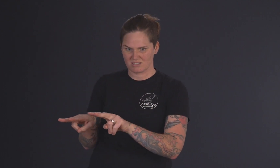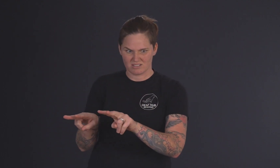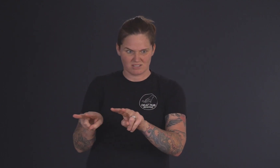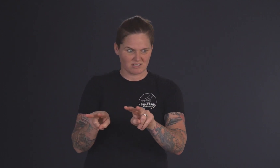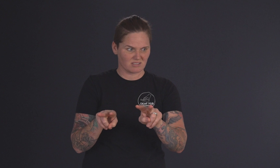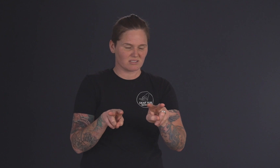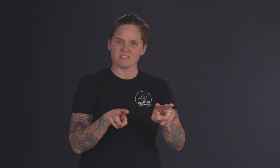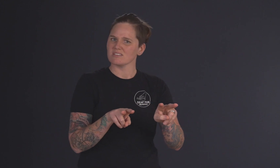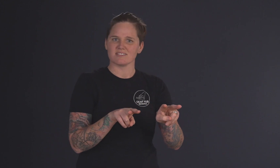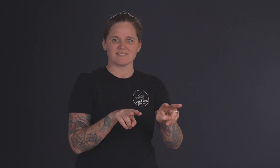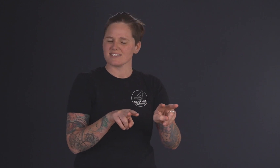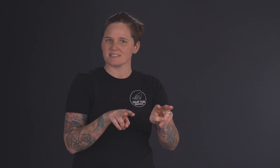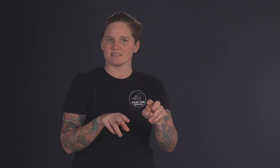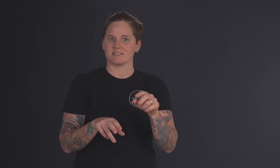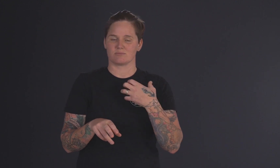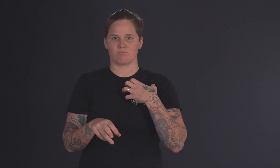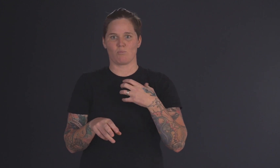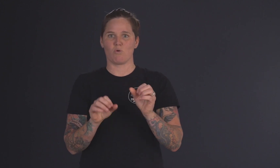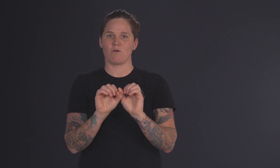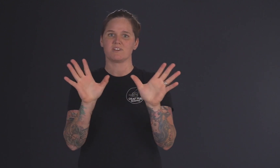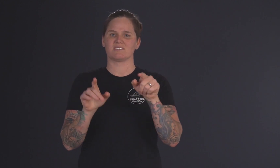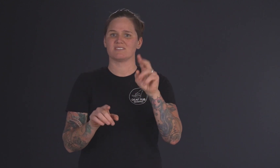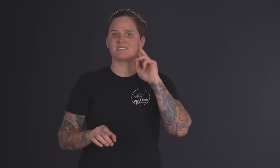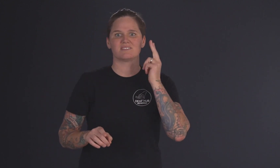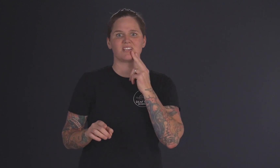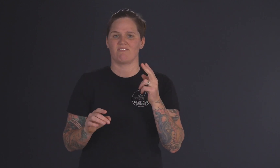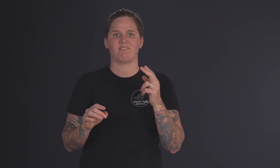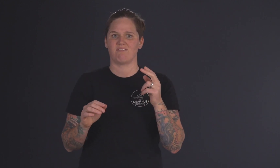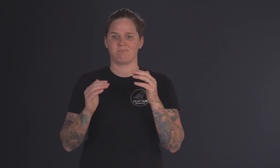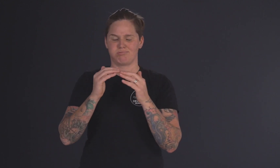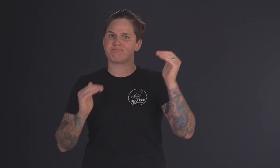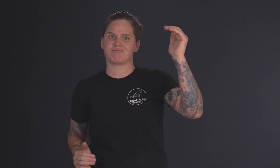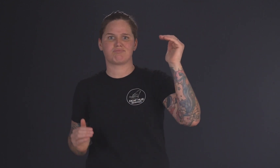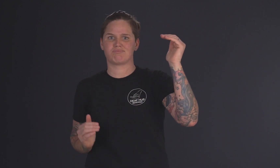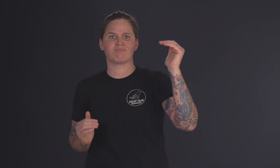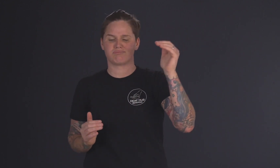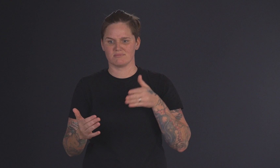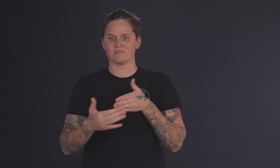increasingly clear that these barriers are made drastically worse when that person is deaf or hard of hearing.